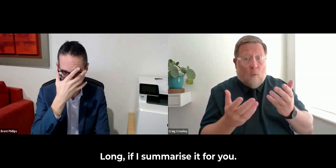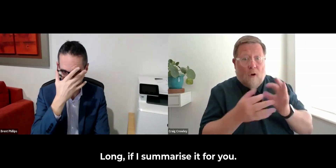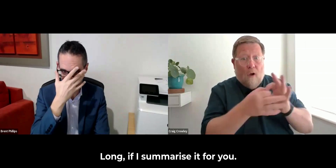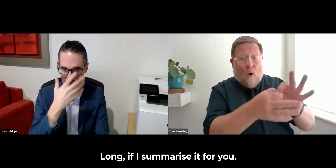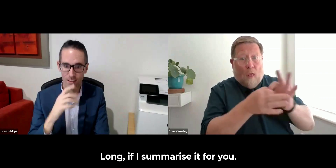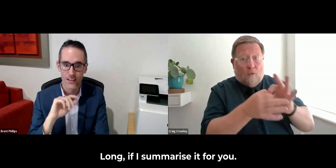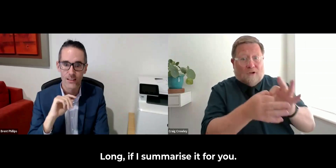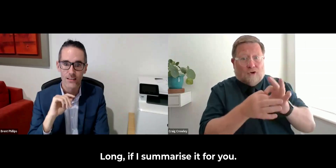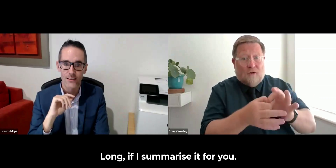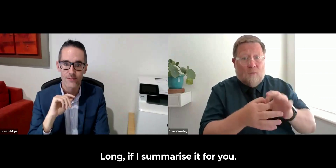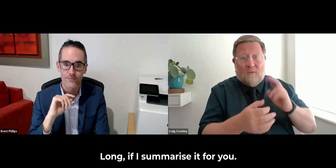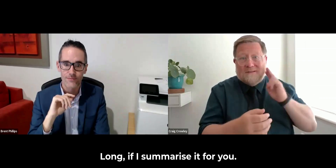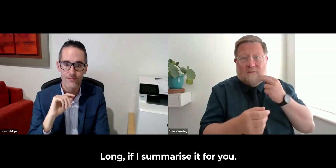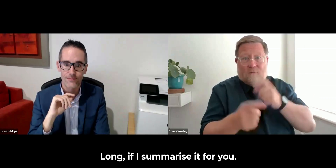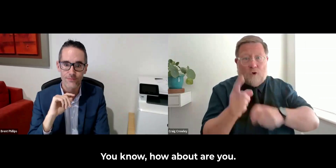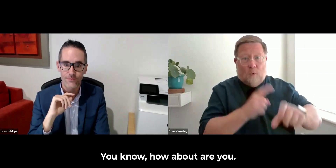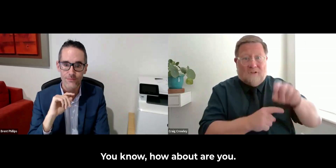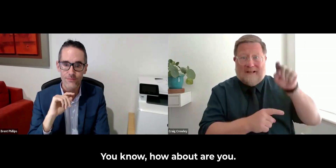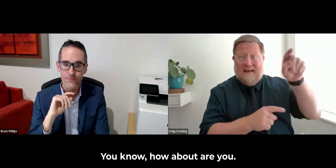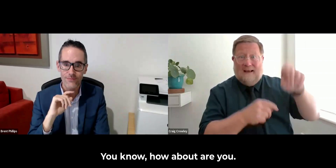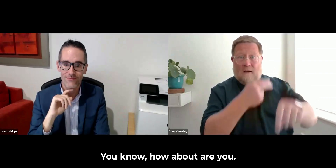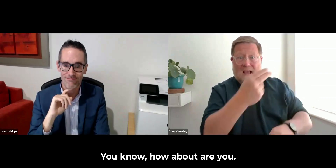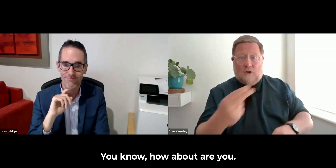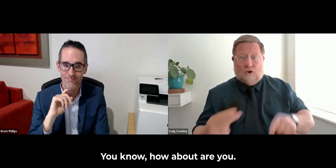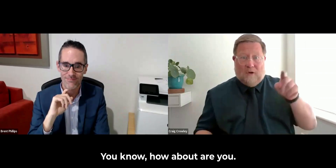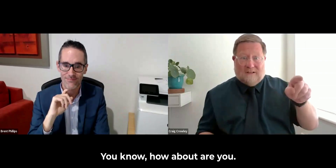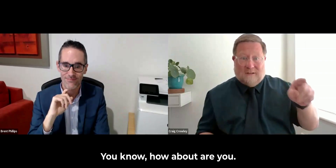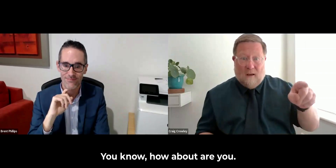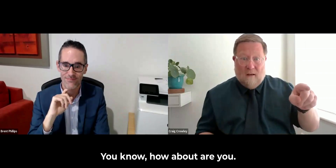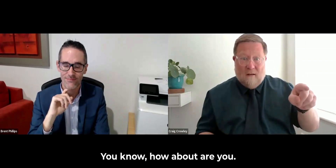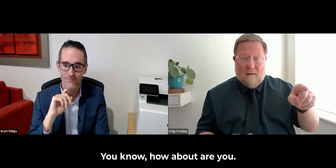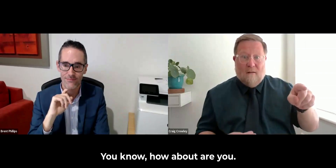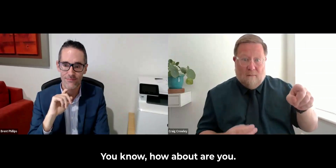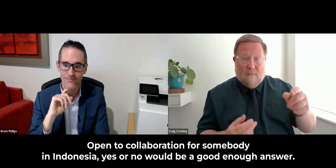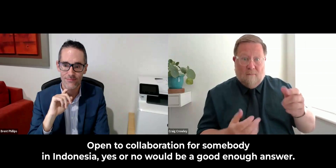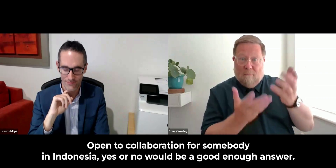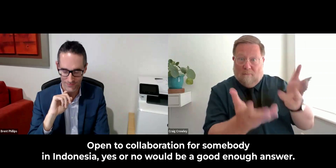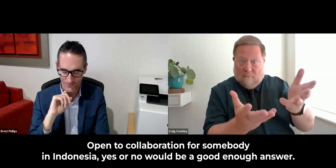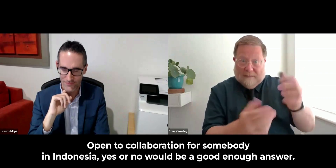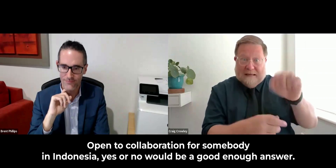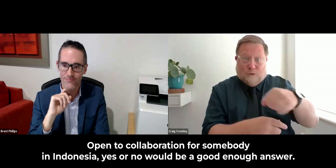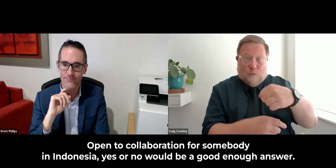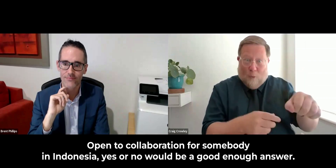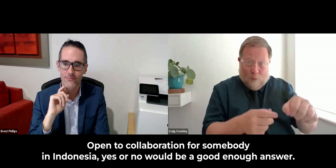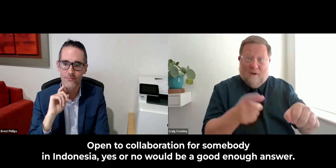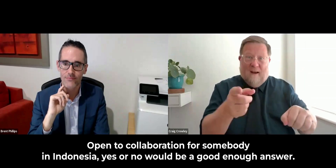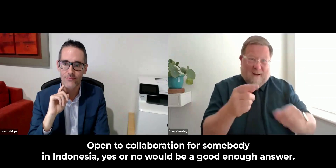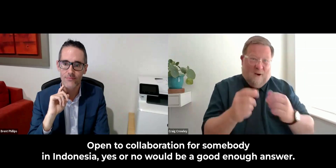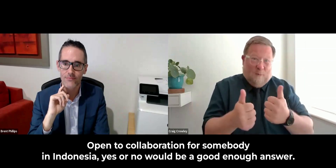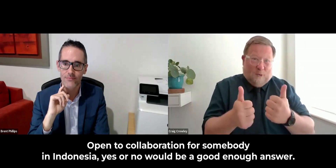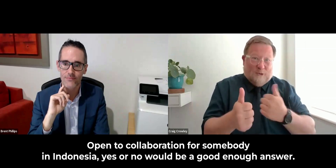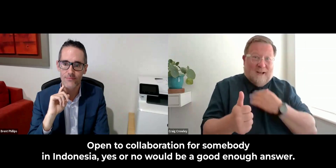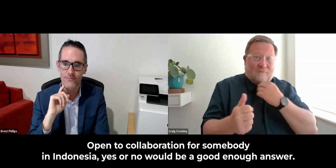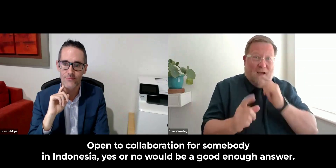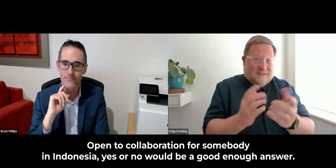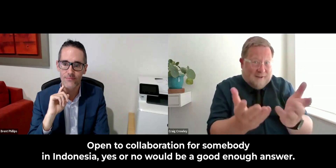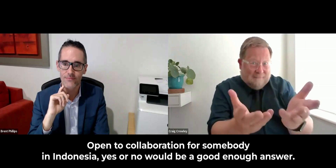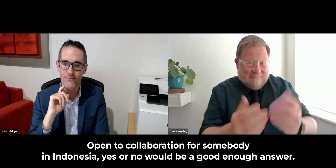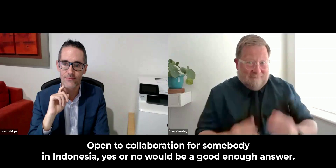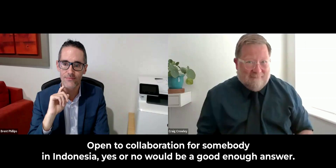summarize it for you, um, you know, how about, are you open to collaboration for somebody in Indonesia?